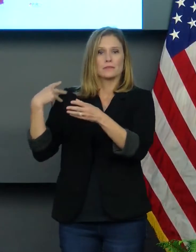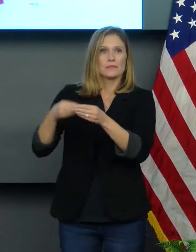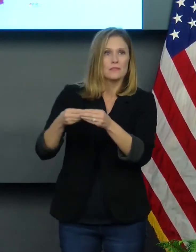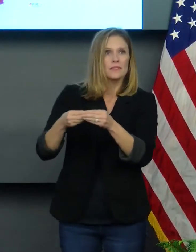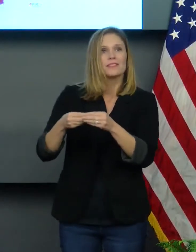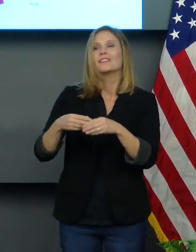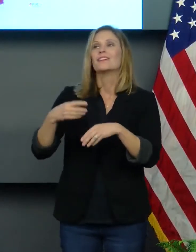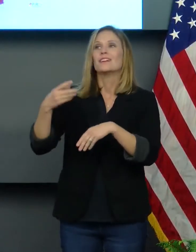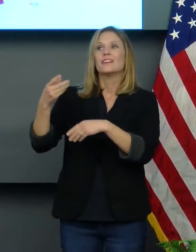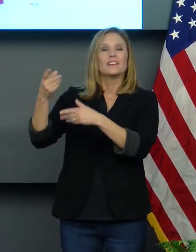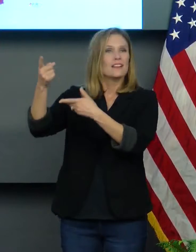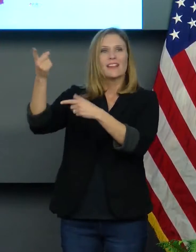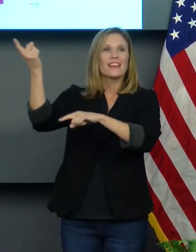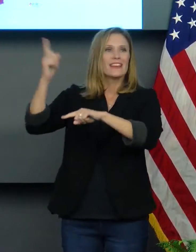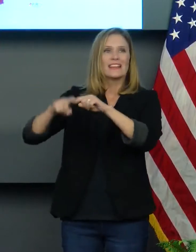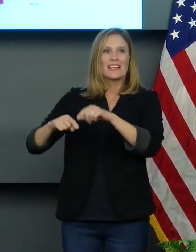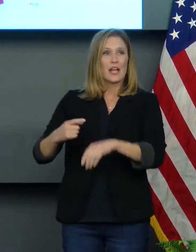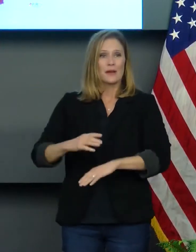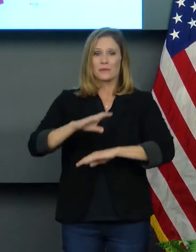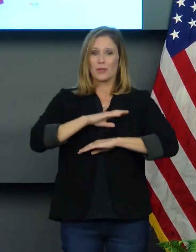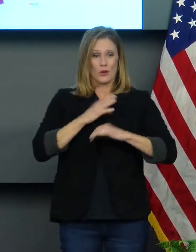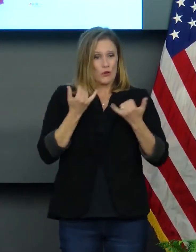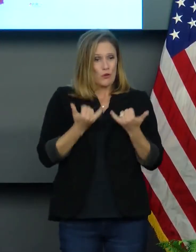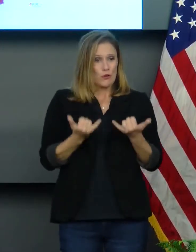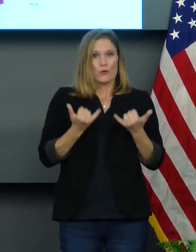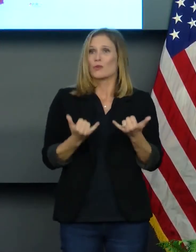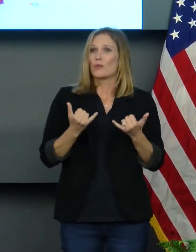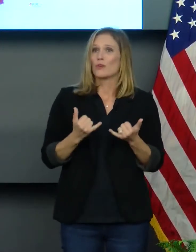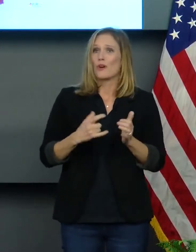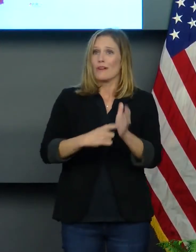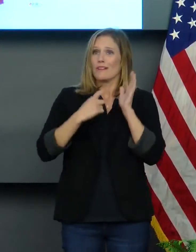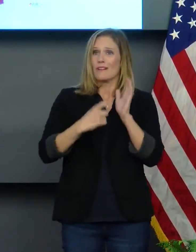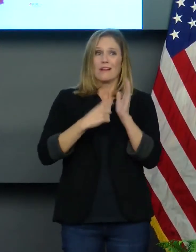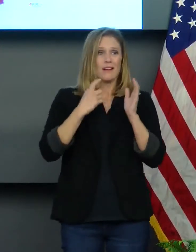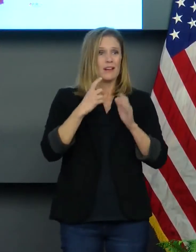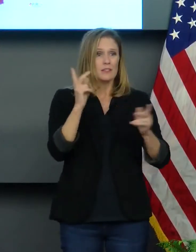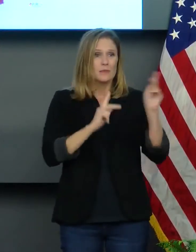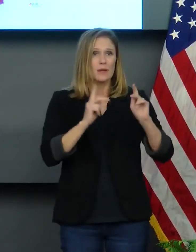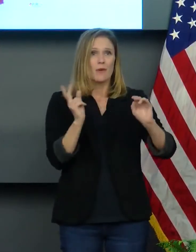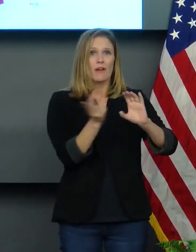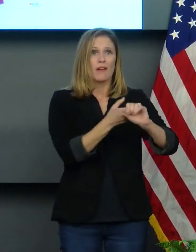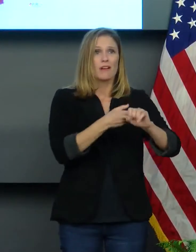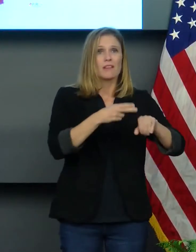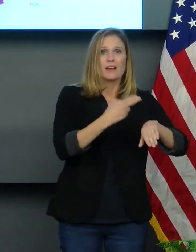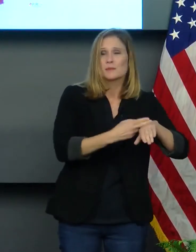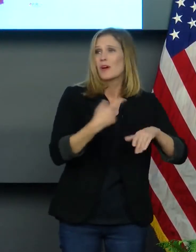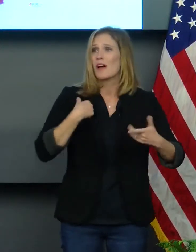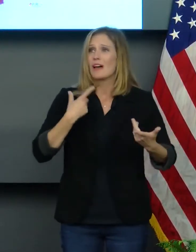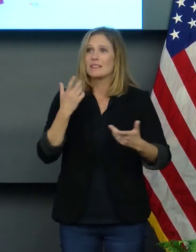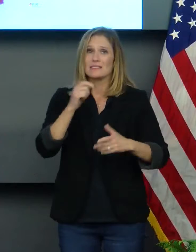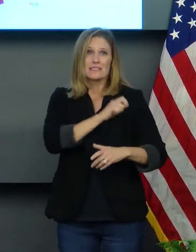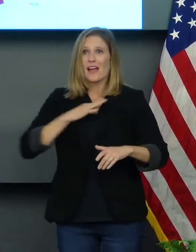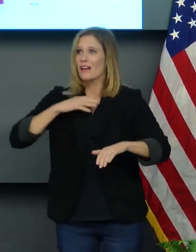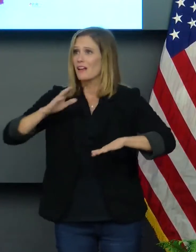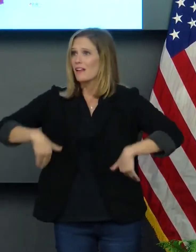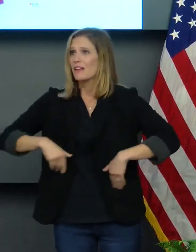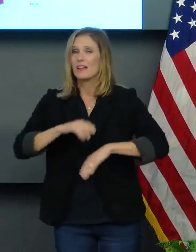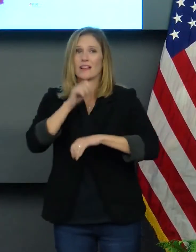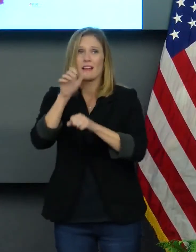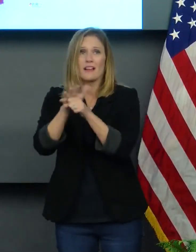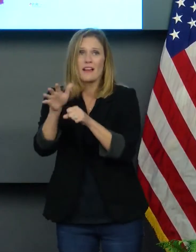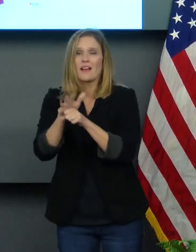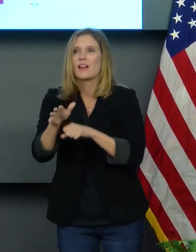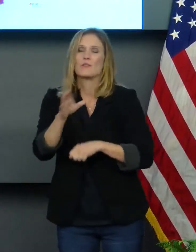indicating that they cannot meet their current demands with the current staff available to them and asking for help. That's unprecedented. Never had anything like that